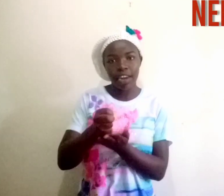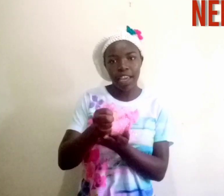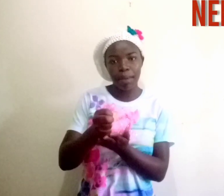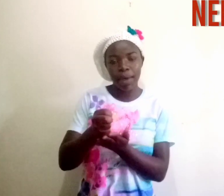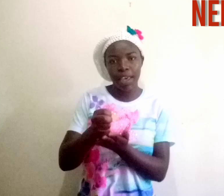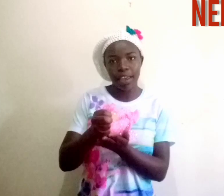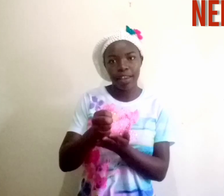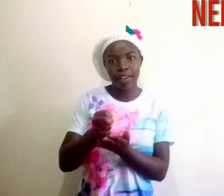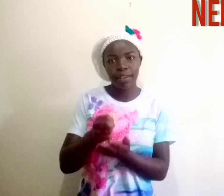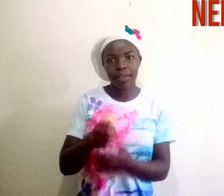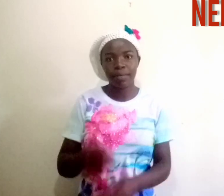Nehemiah,